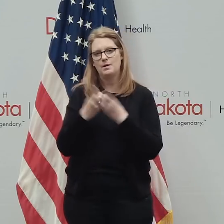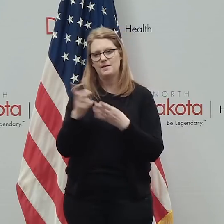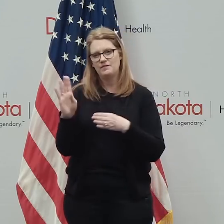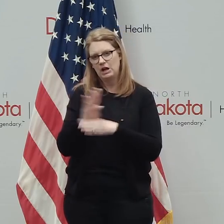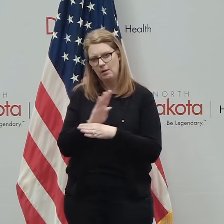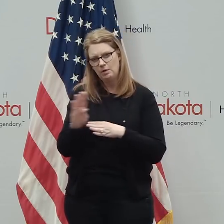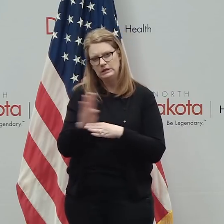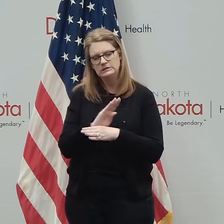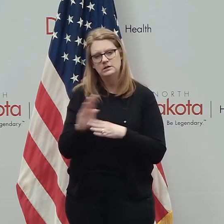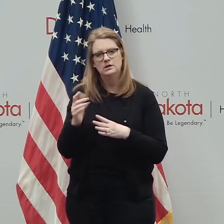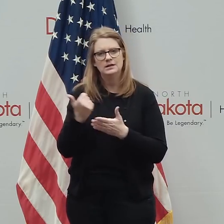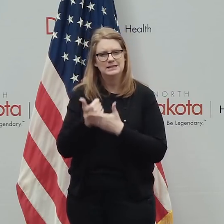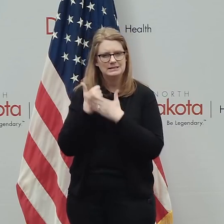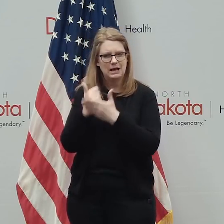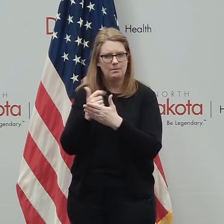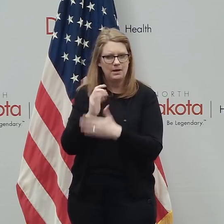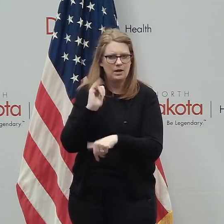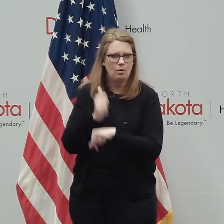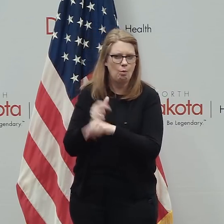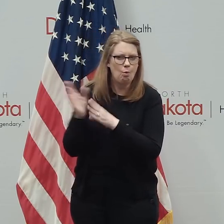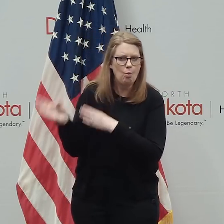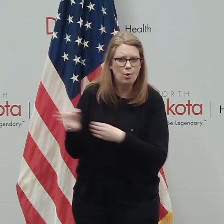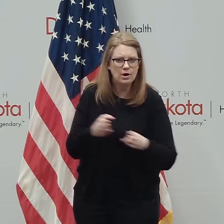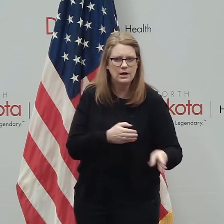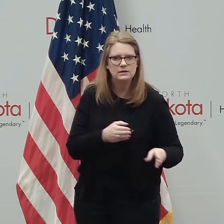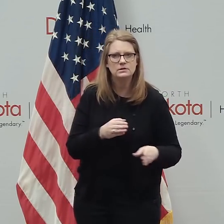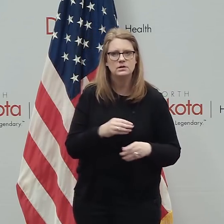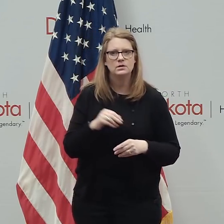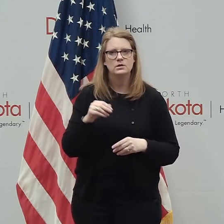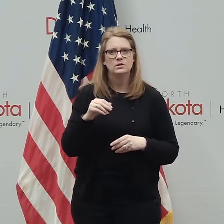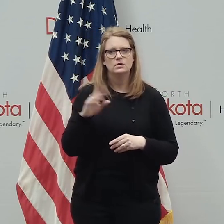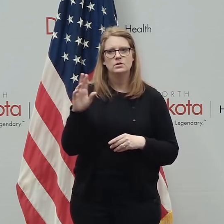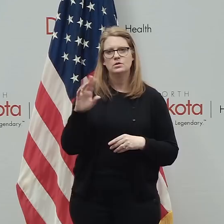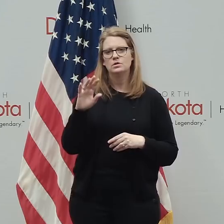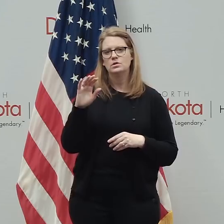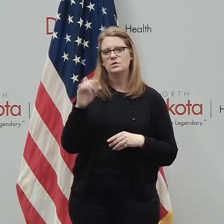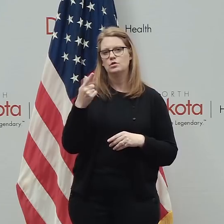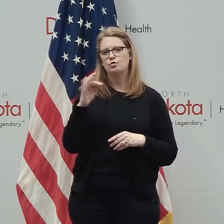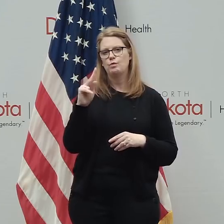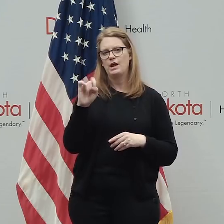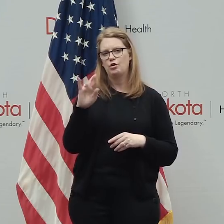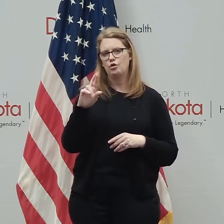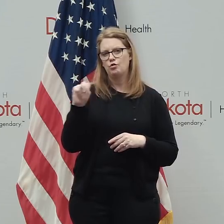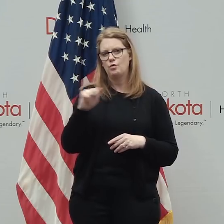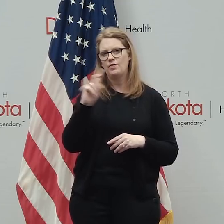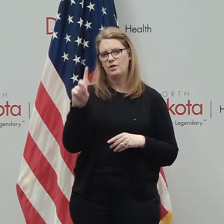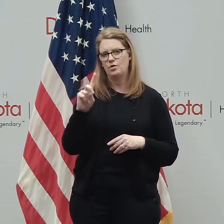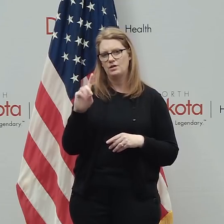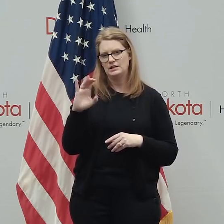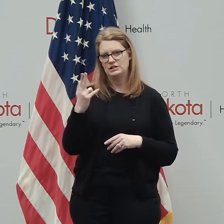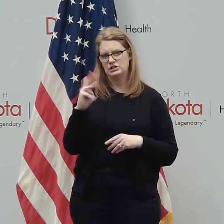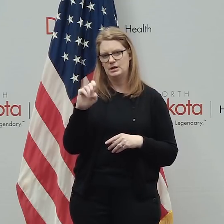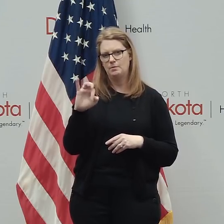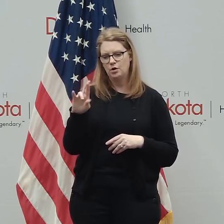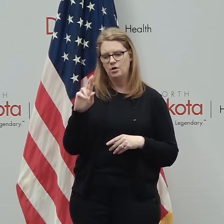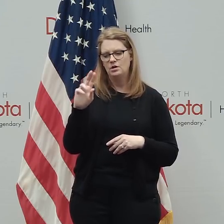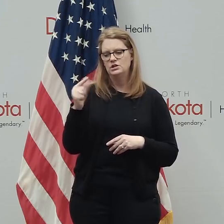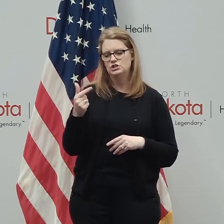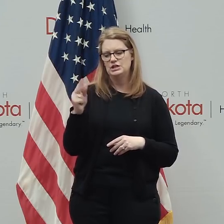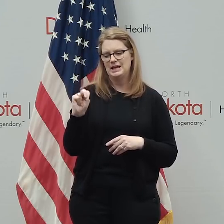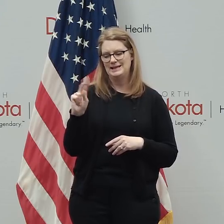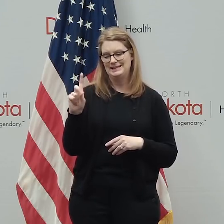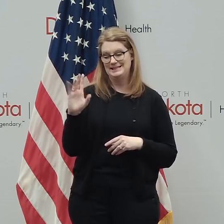Commerce is helping to organize. The Greater North Dakota Chamber, GNDC, is one of the